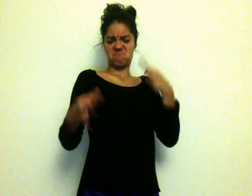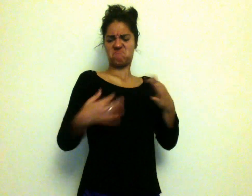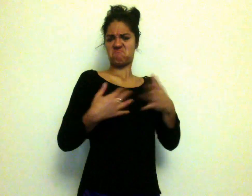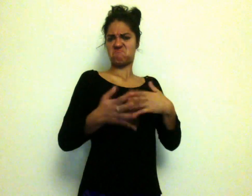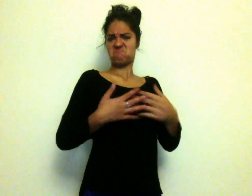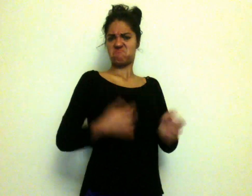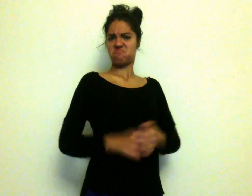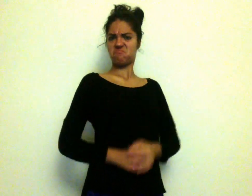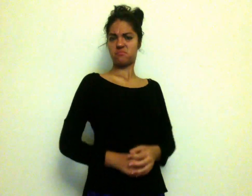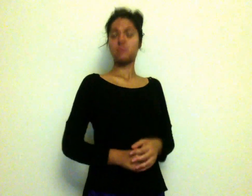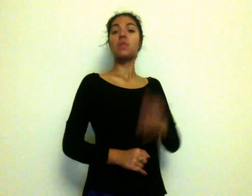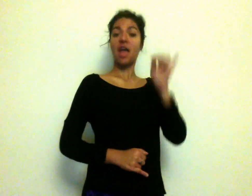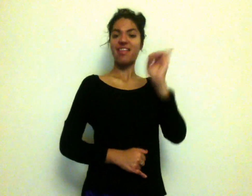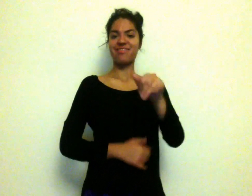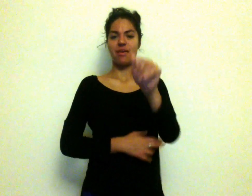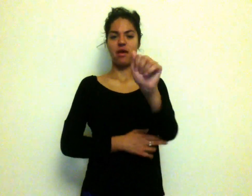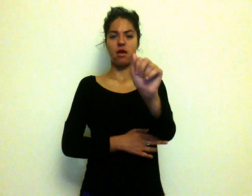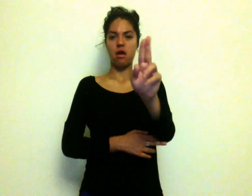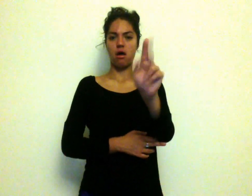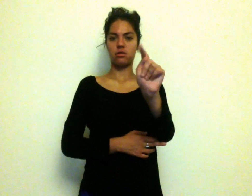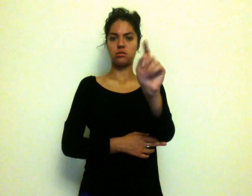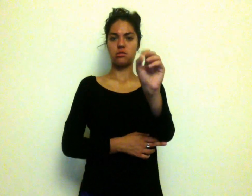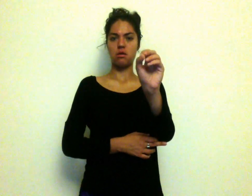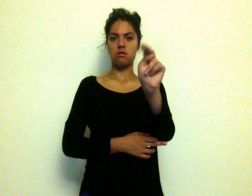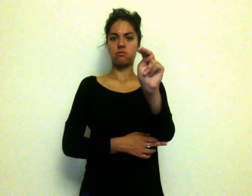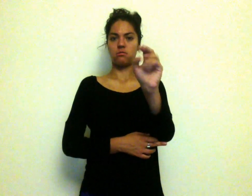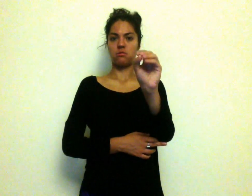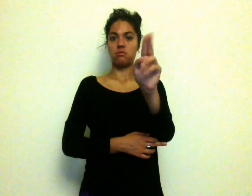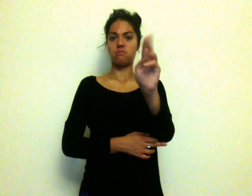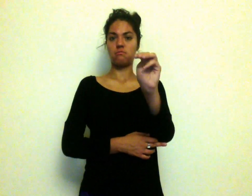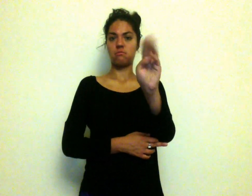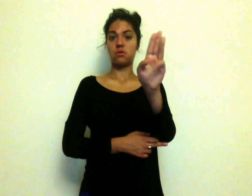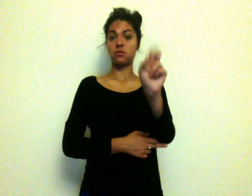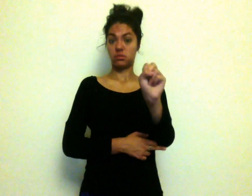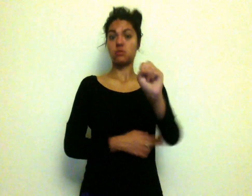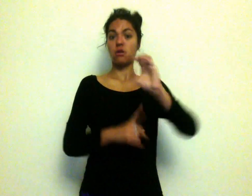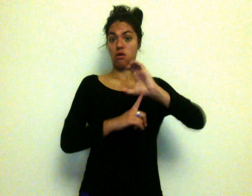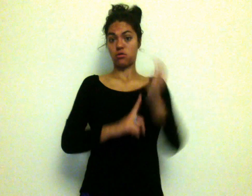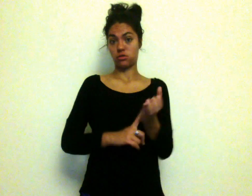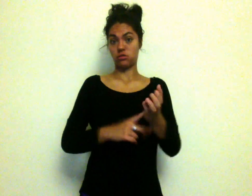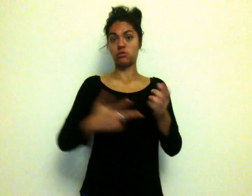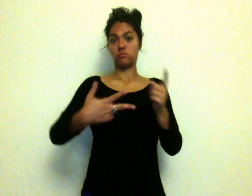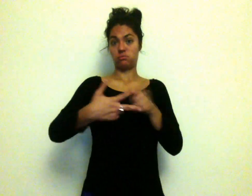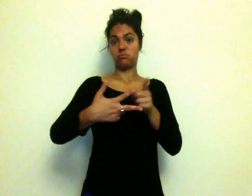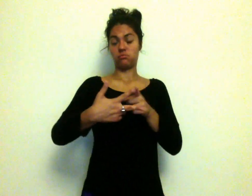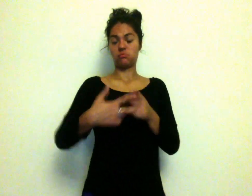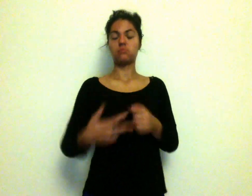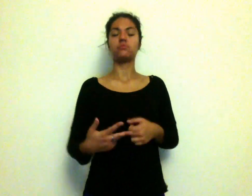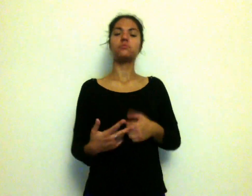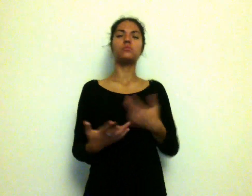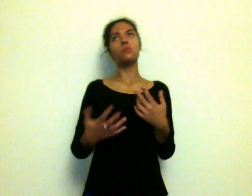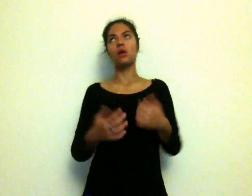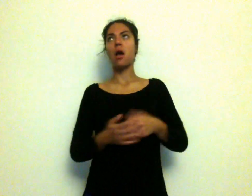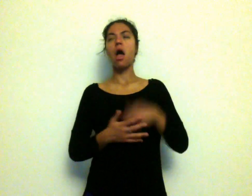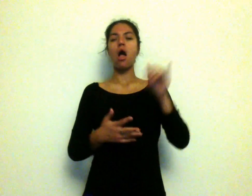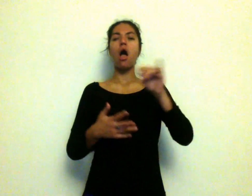autonomous culture. And in some ways, many religions also, Protestantism in distinction to